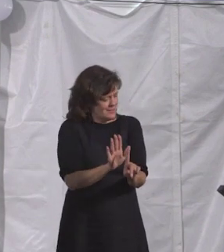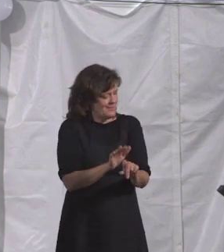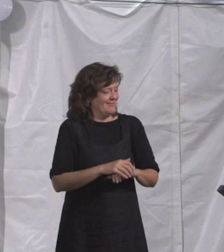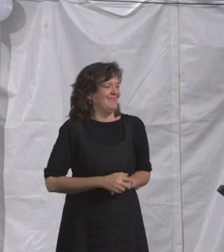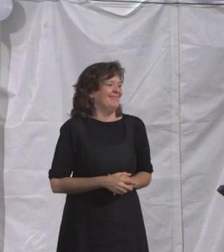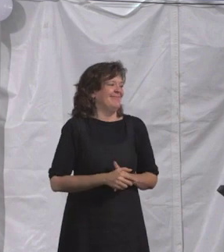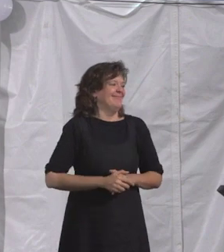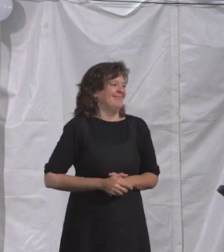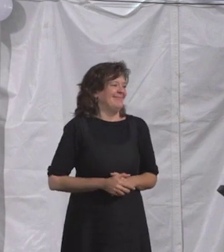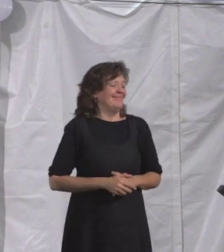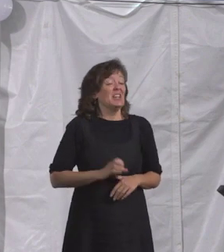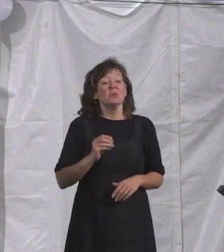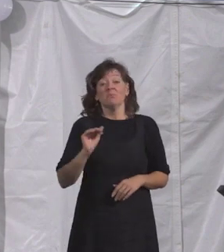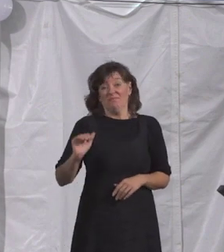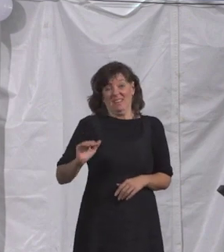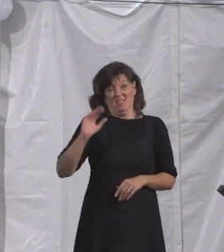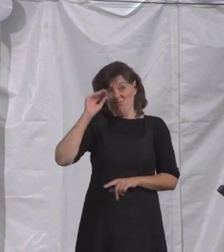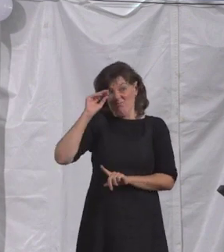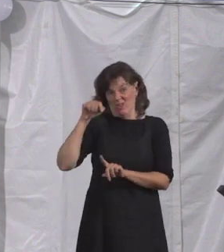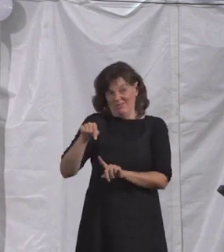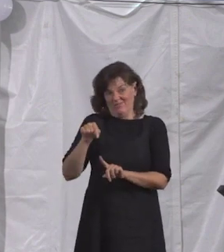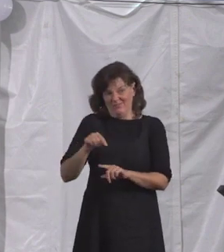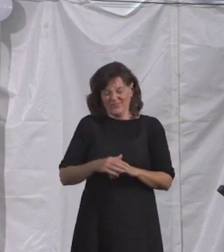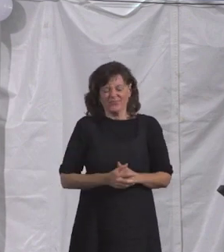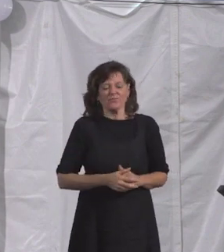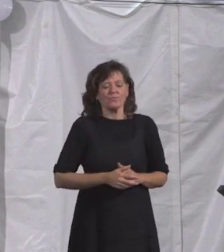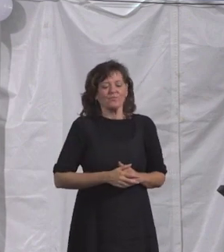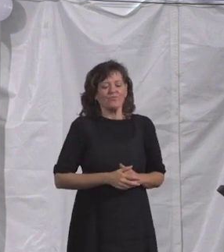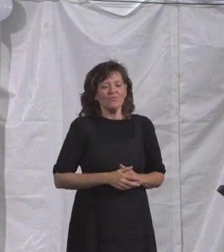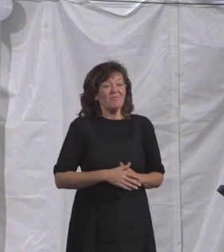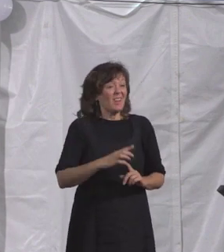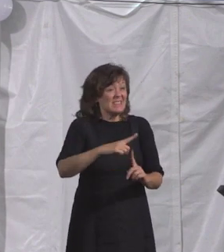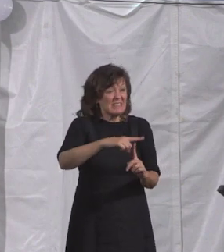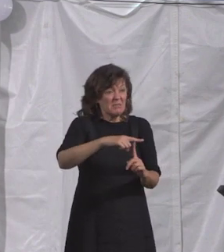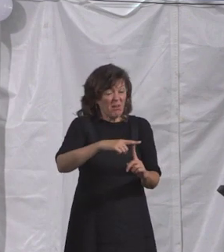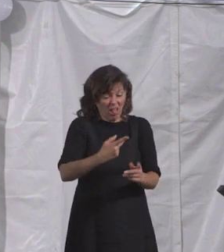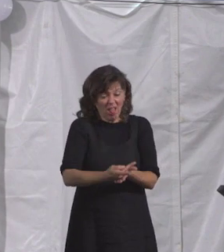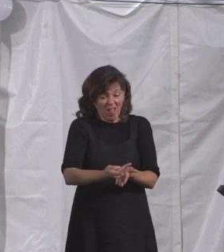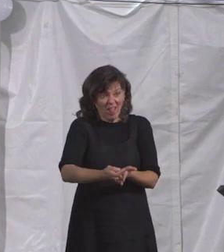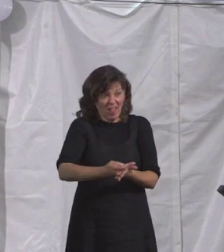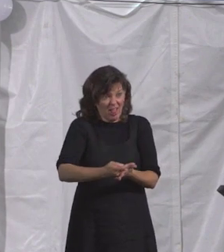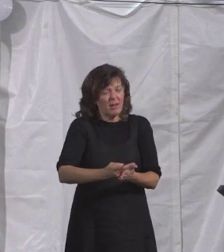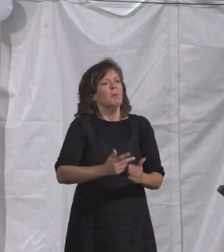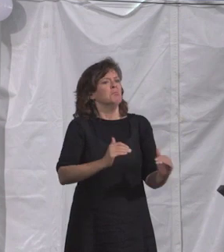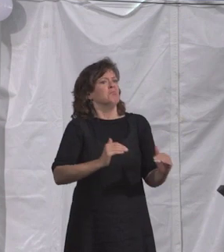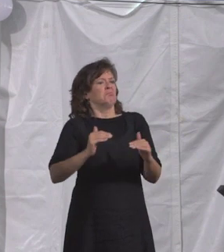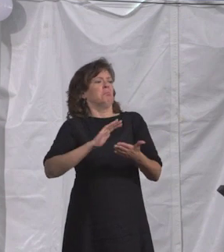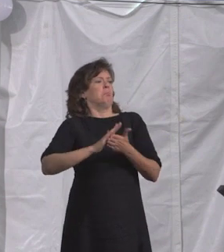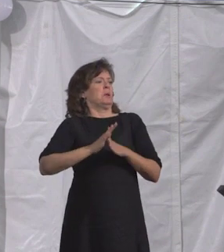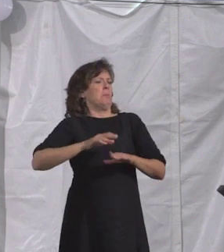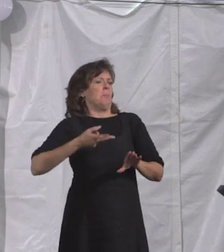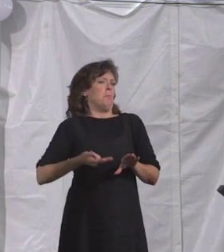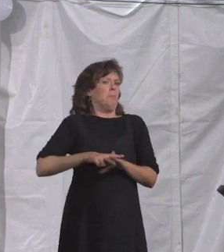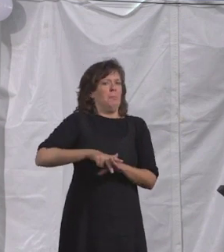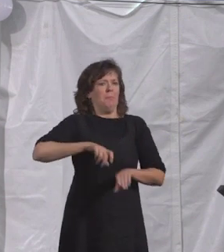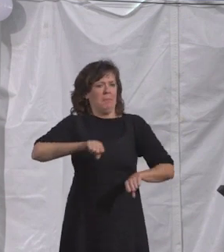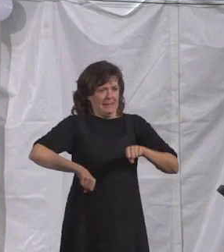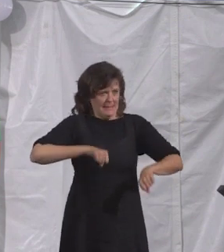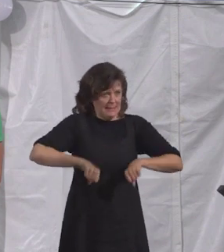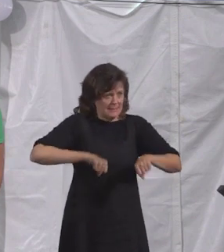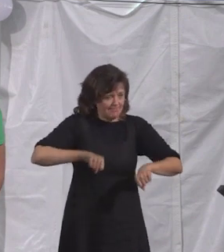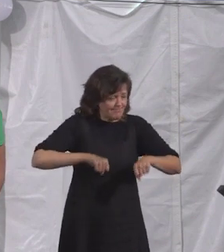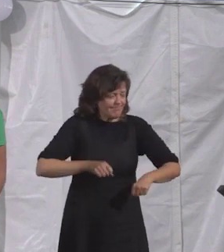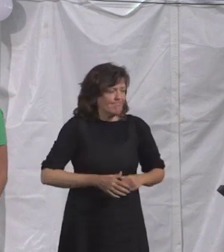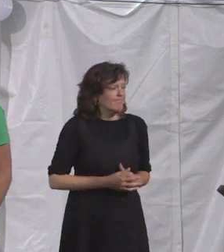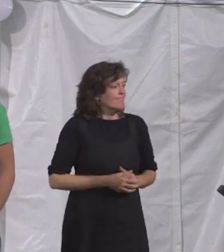Right. So Elmore had graduated from the bicycling arts, or from the baseball arts to the bicycling arts. And of all the kids in the neighborhood who